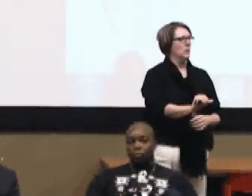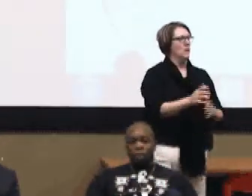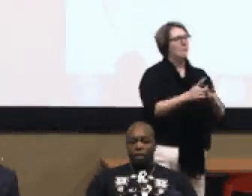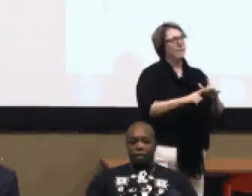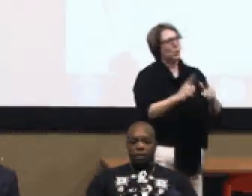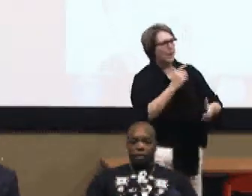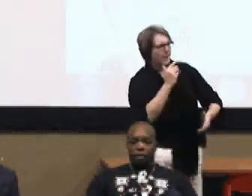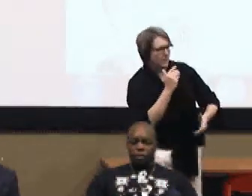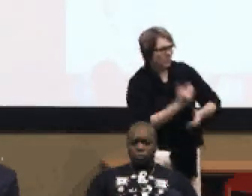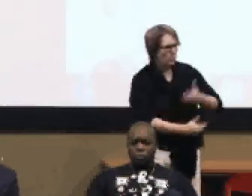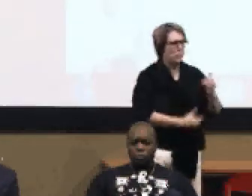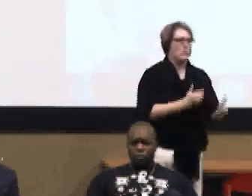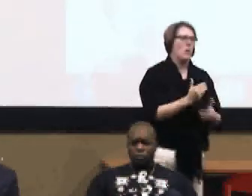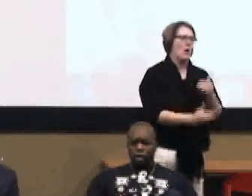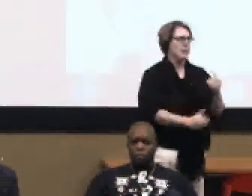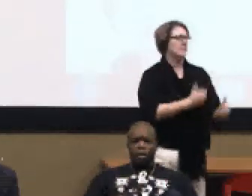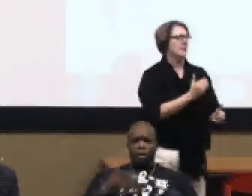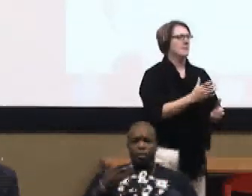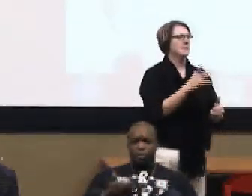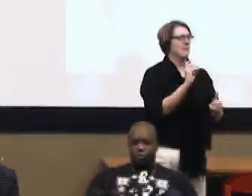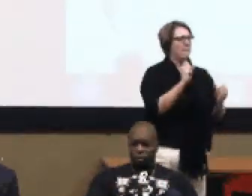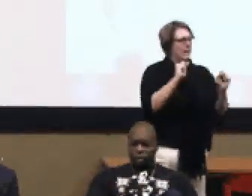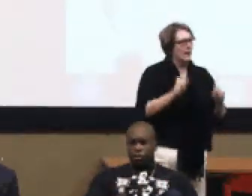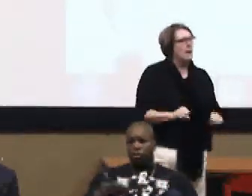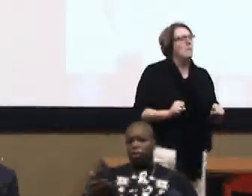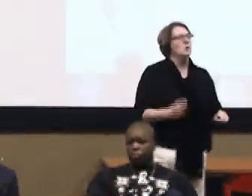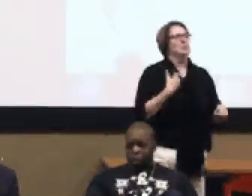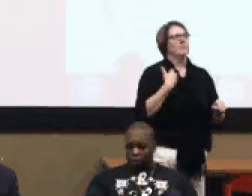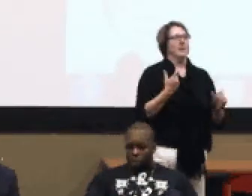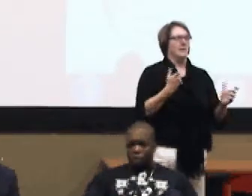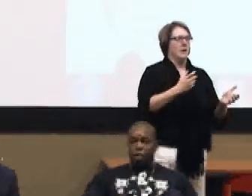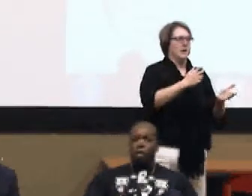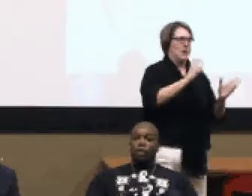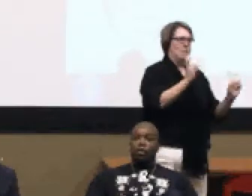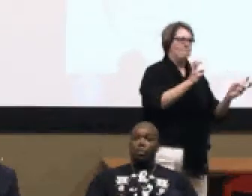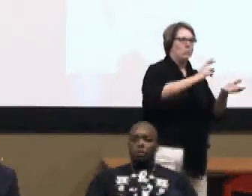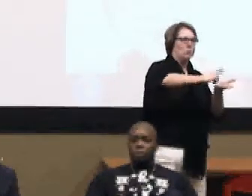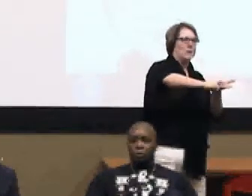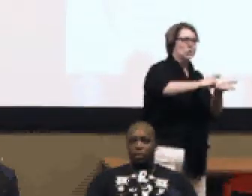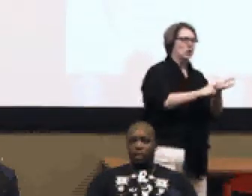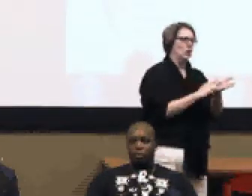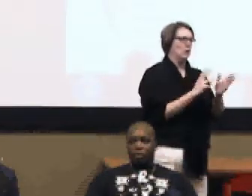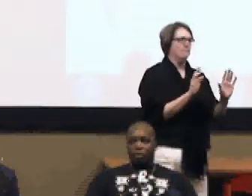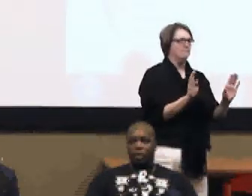going through the process of being a registered business.